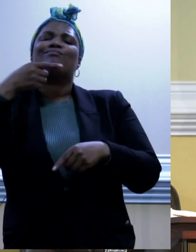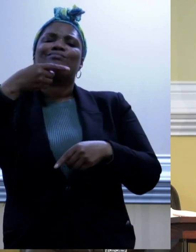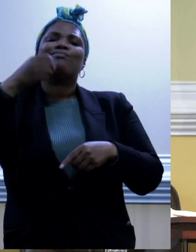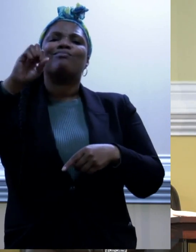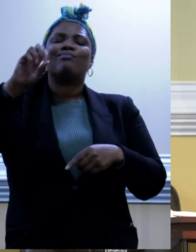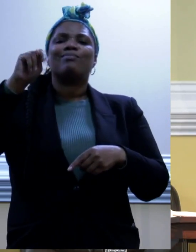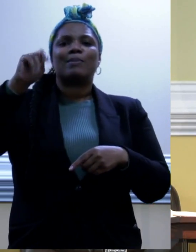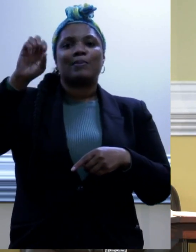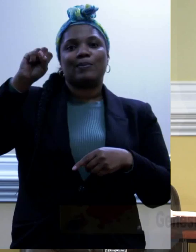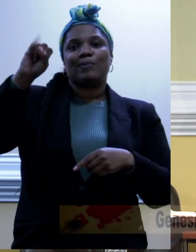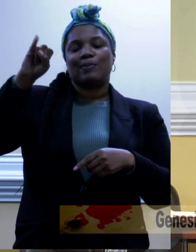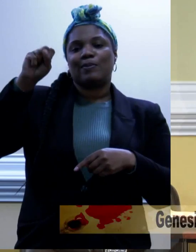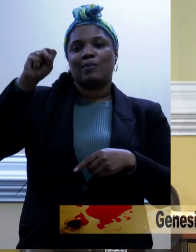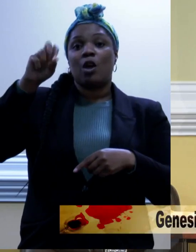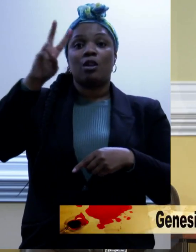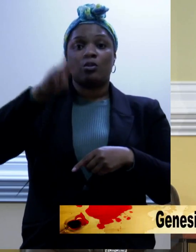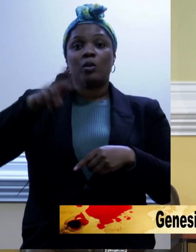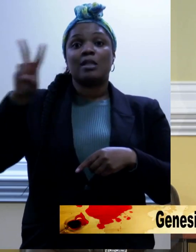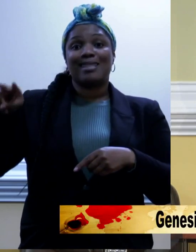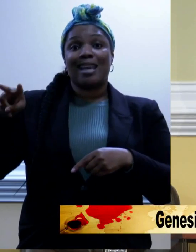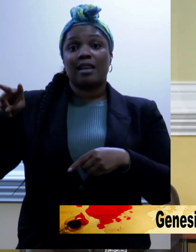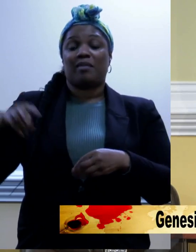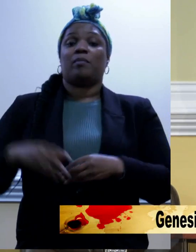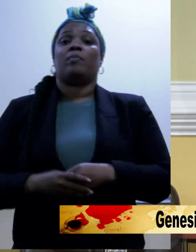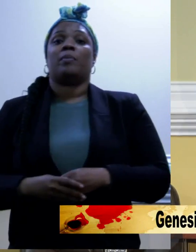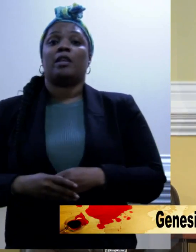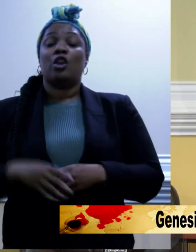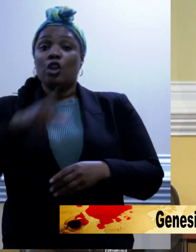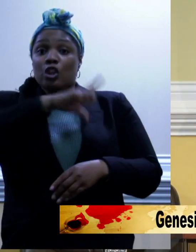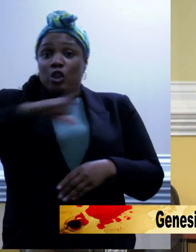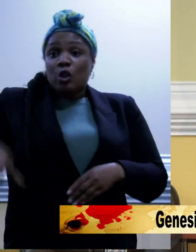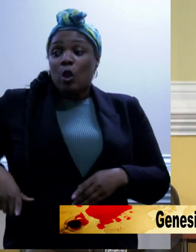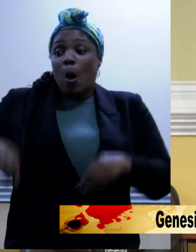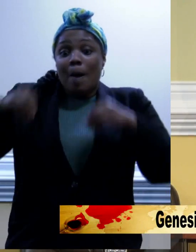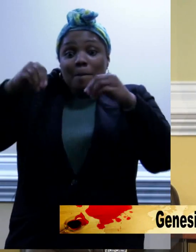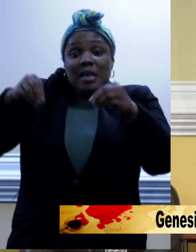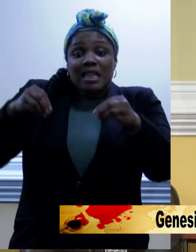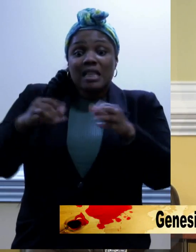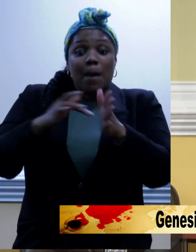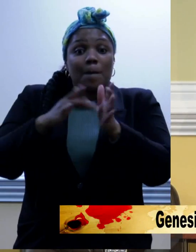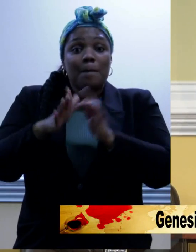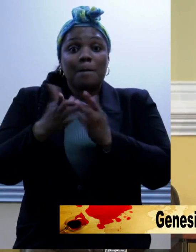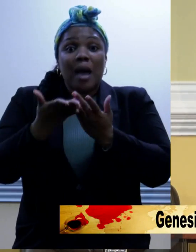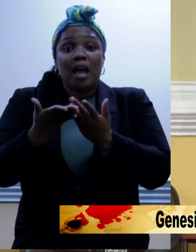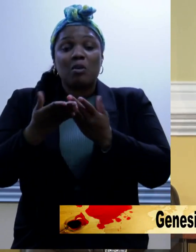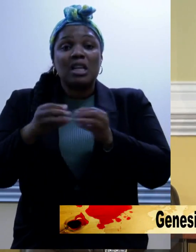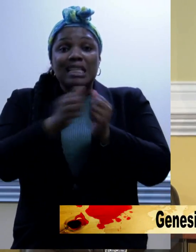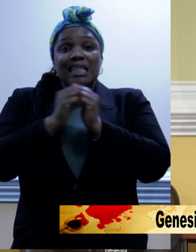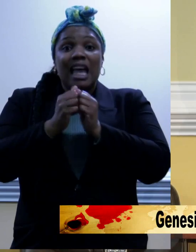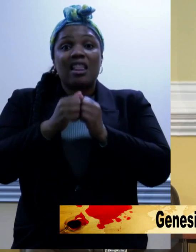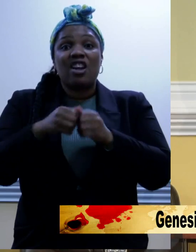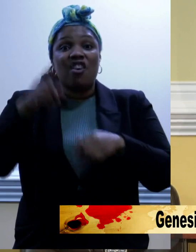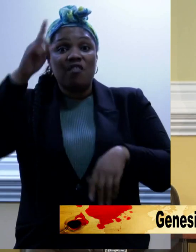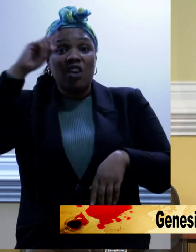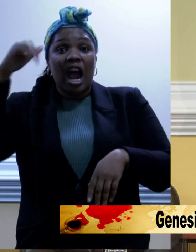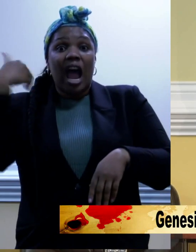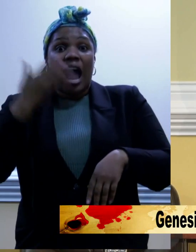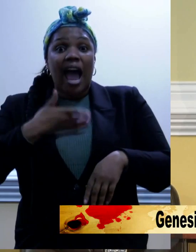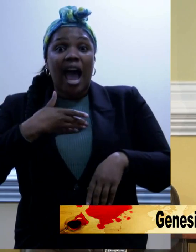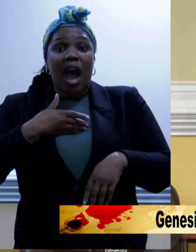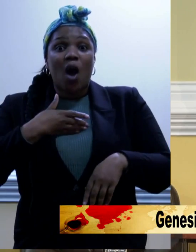The Lord have tied this whole Bible together for our benefit, and nobody teaches it. That's why everybody's all over the